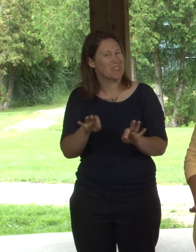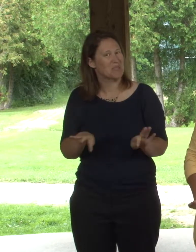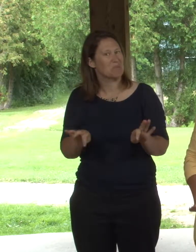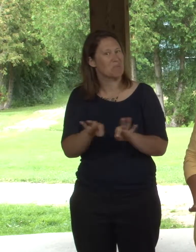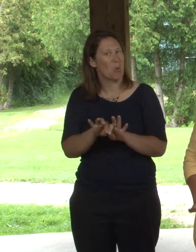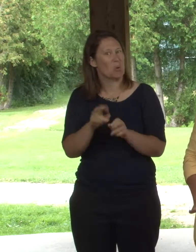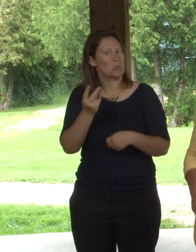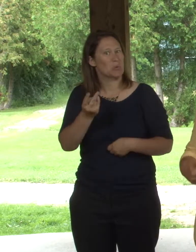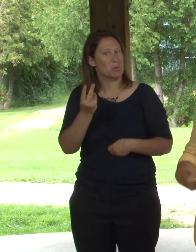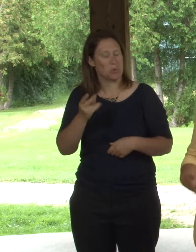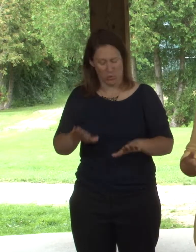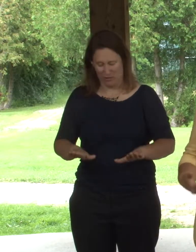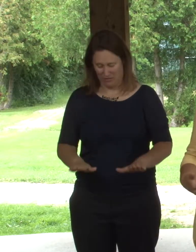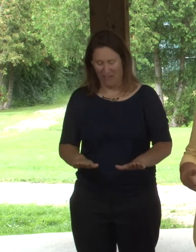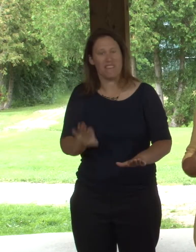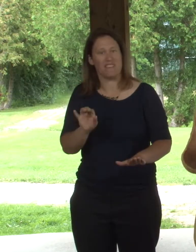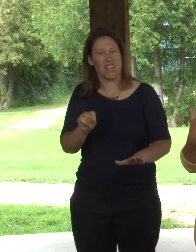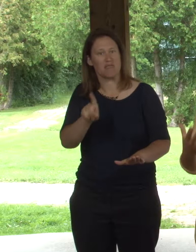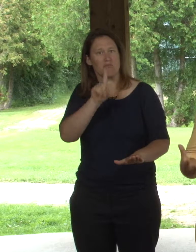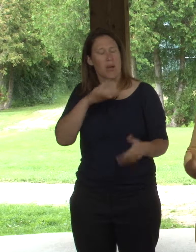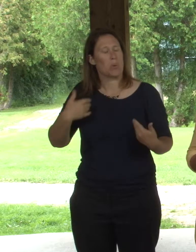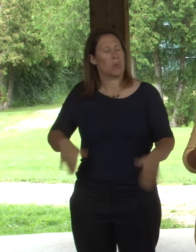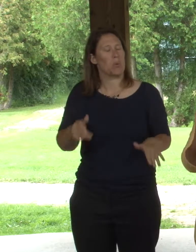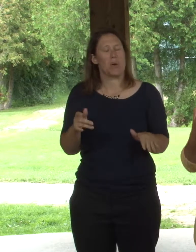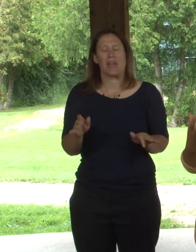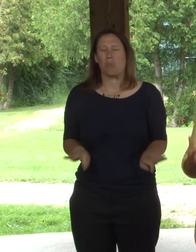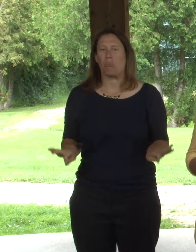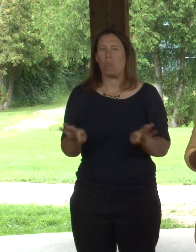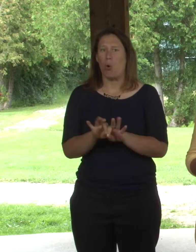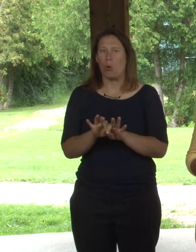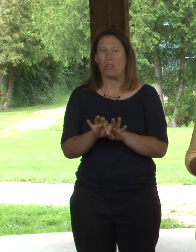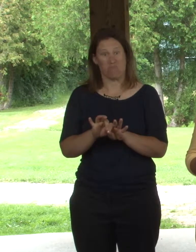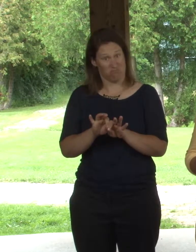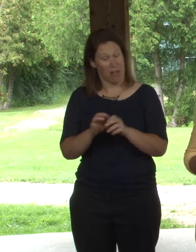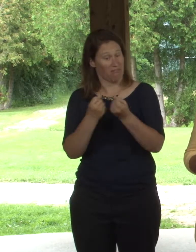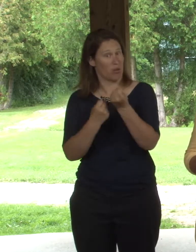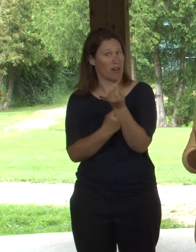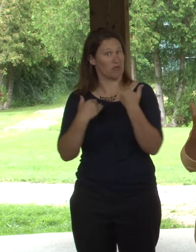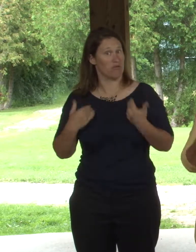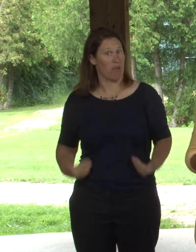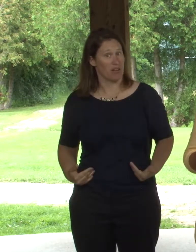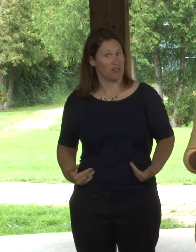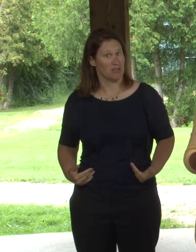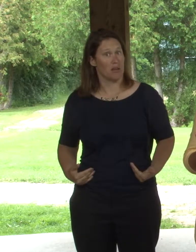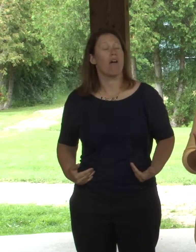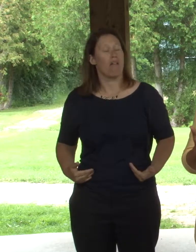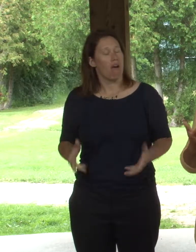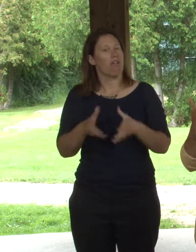two structures are at the bottom of our body that we put so much weight and so much stress on, it